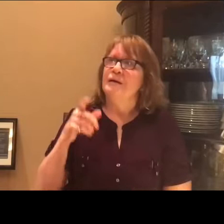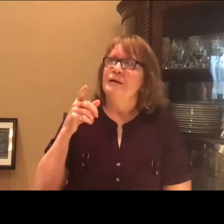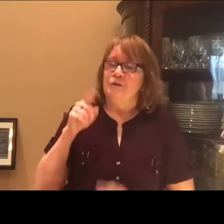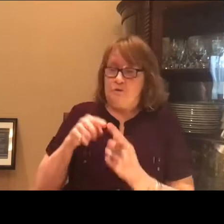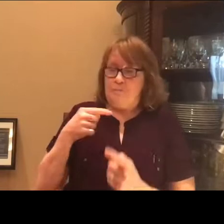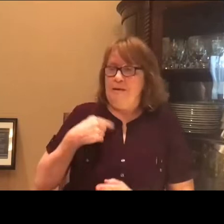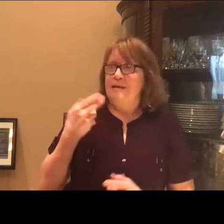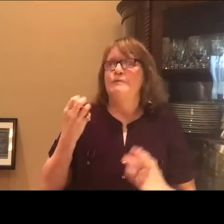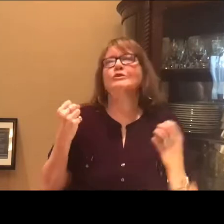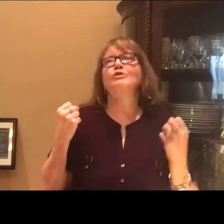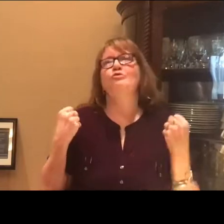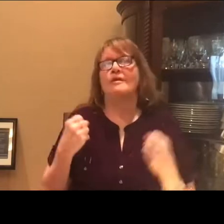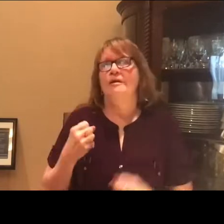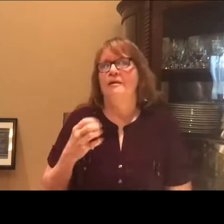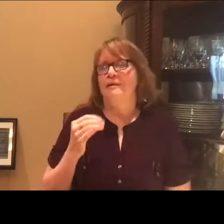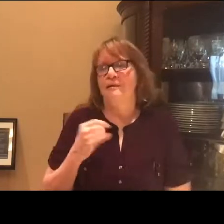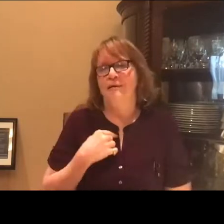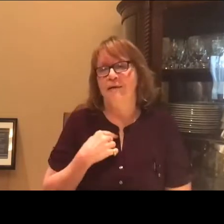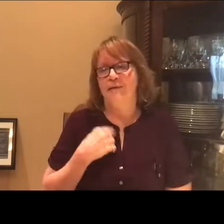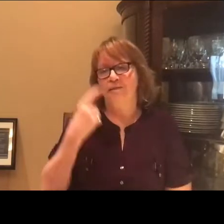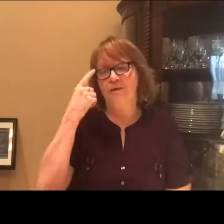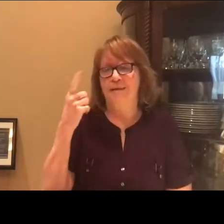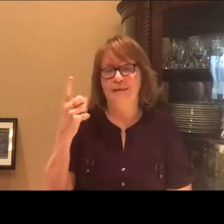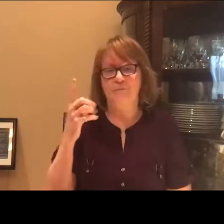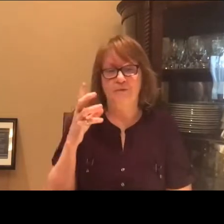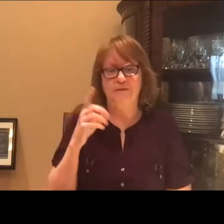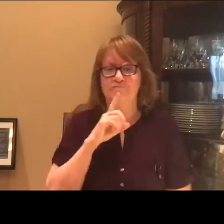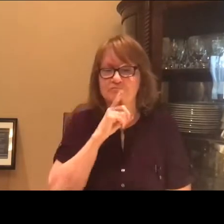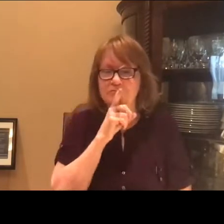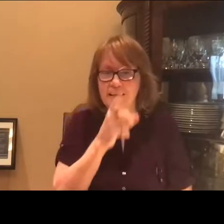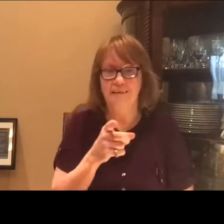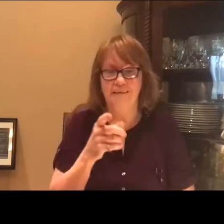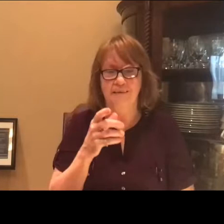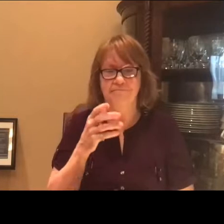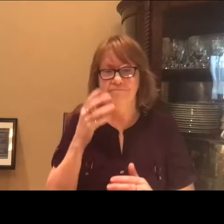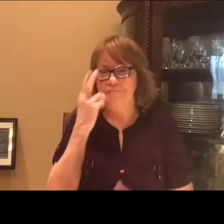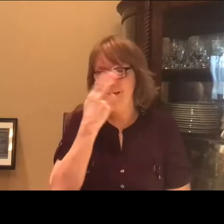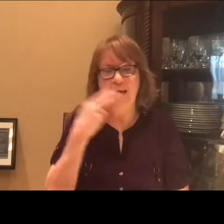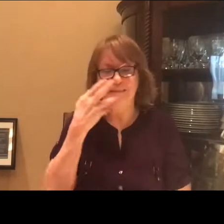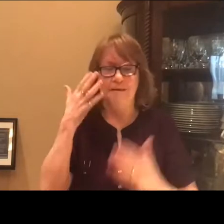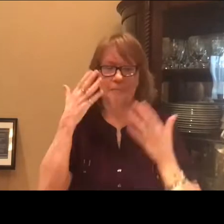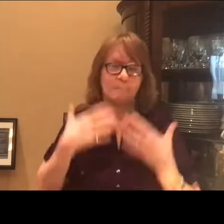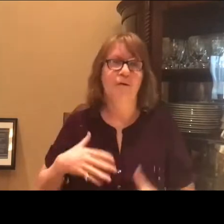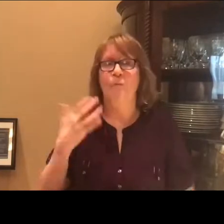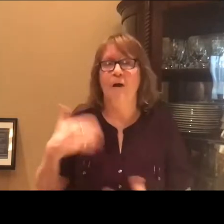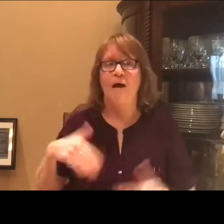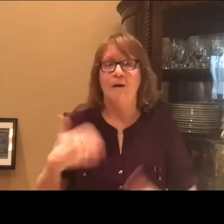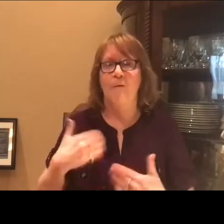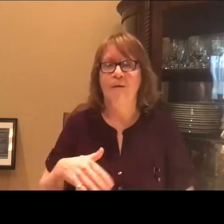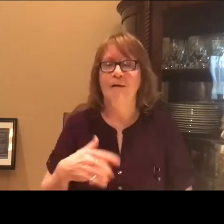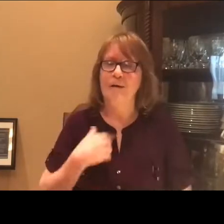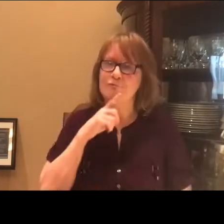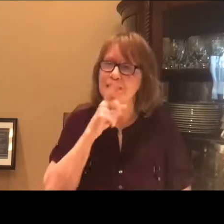I thought he was so handsome. I thought I was so lucky, and I was always so proud to introduce either of my